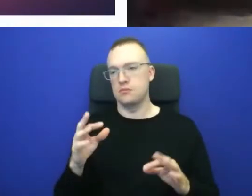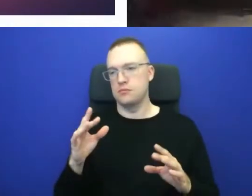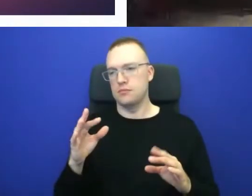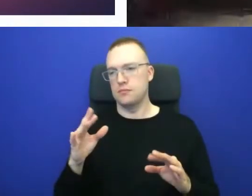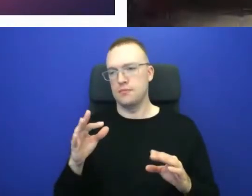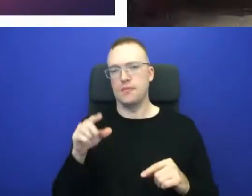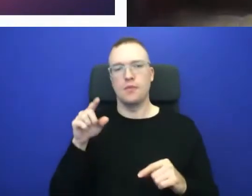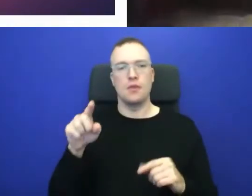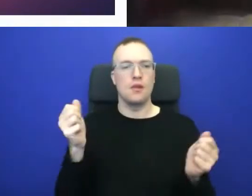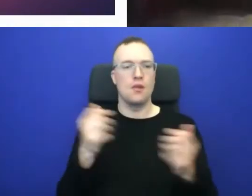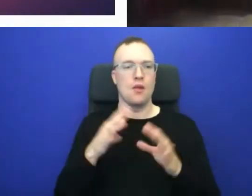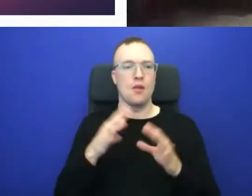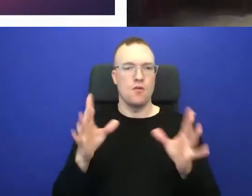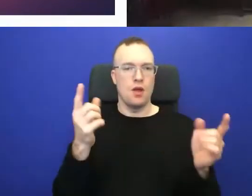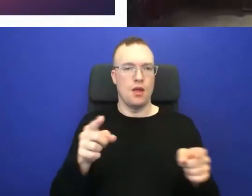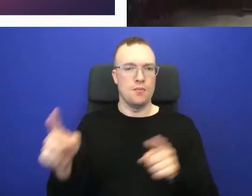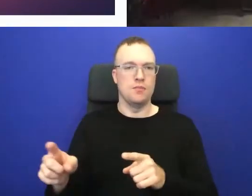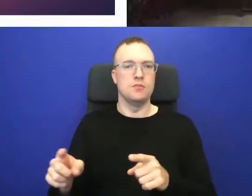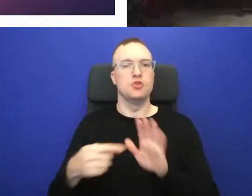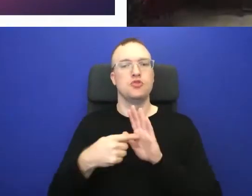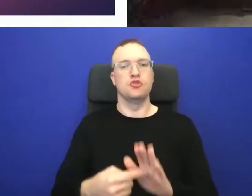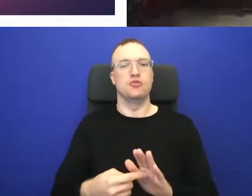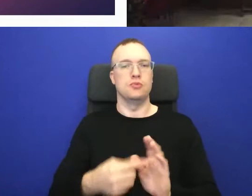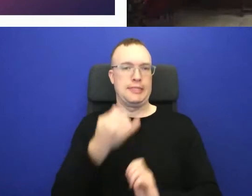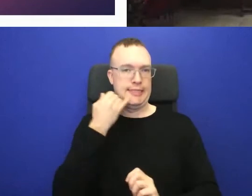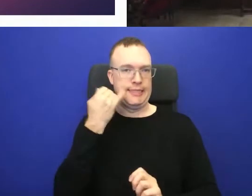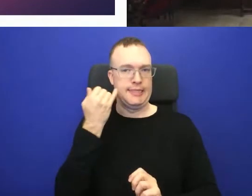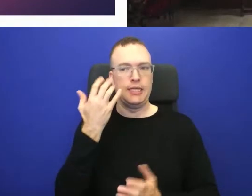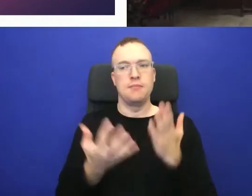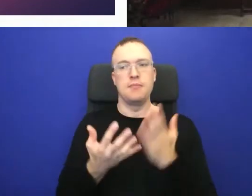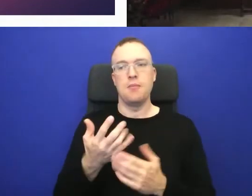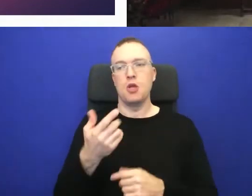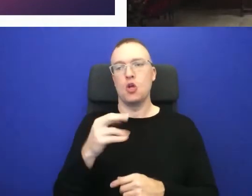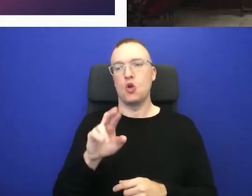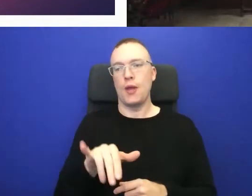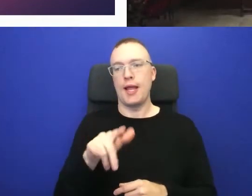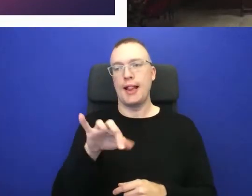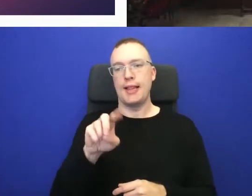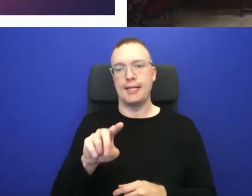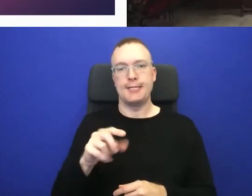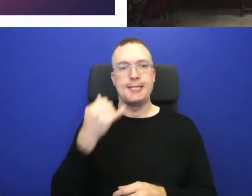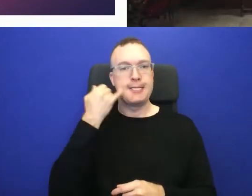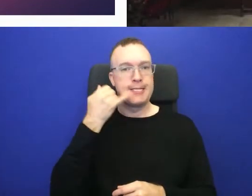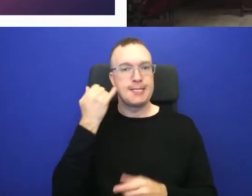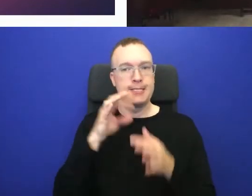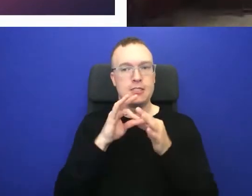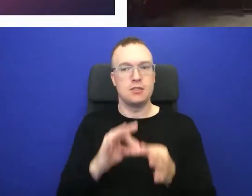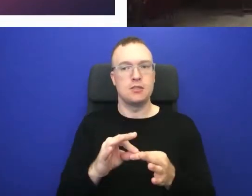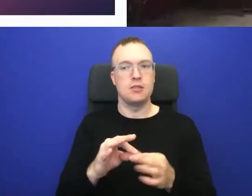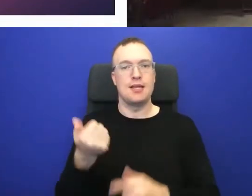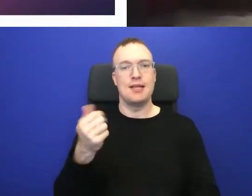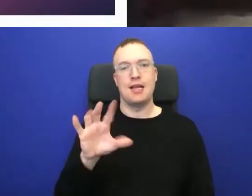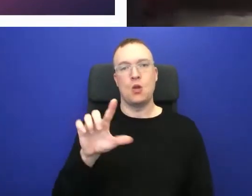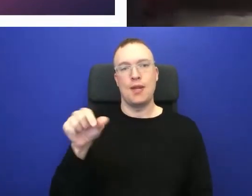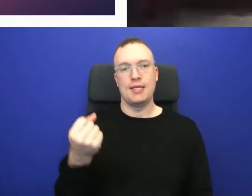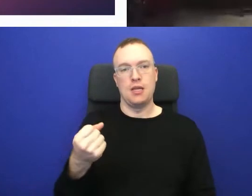this terrifying incident articulates kind of jealousy. You know, maybe the Grey Lady is jealous of the 1920s parties.